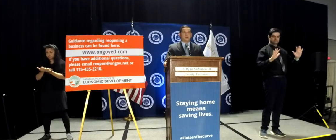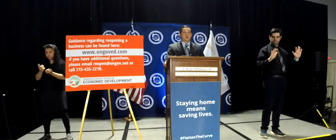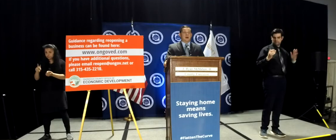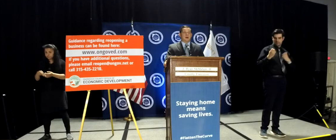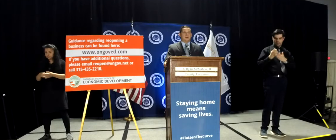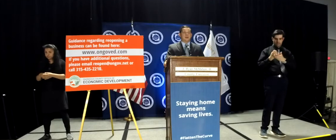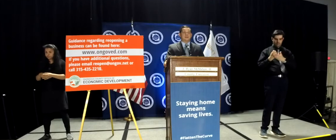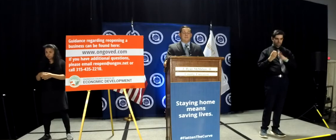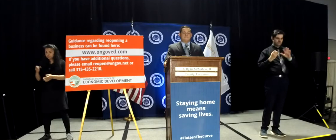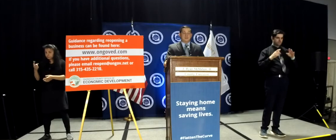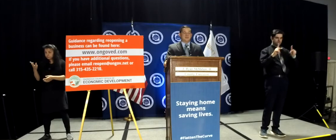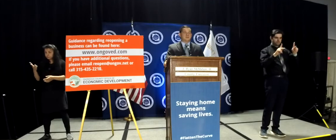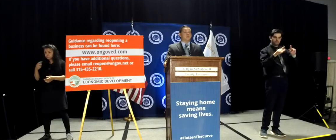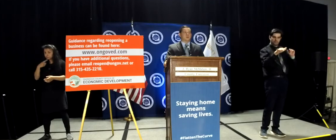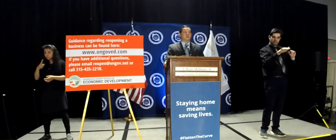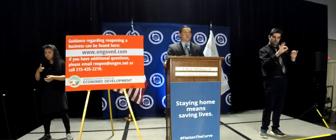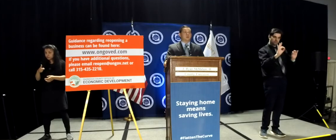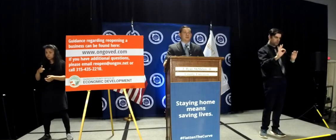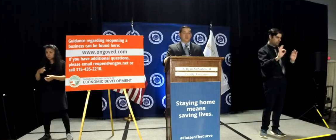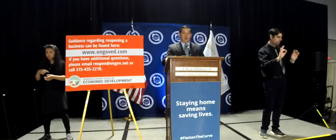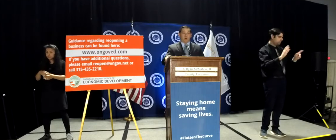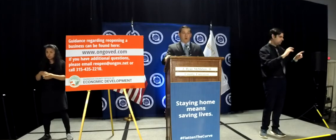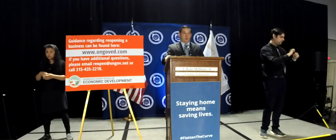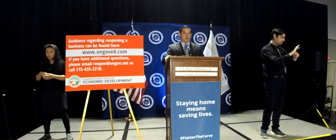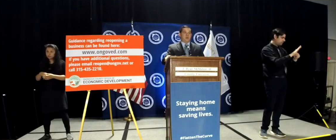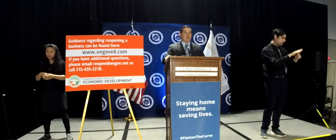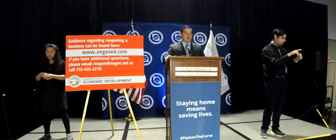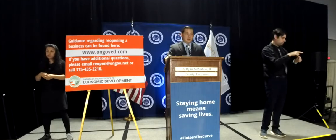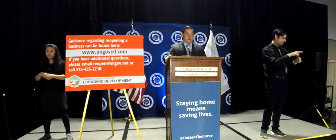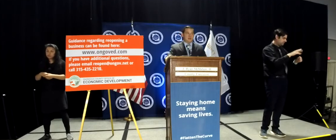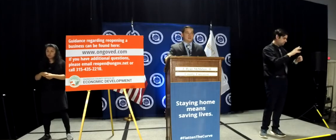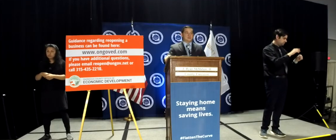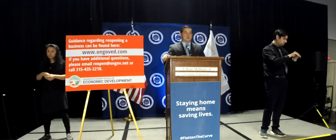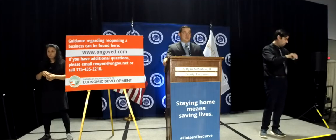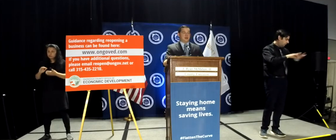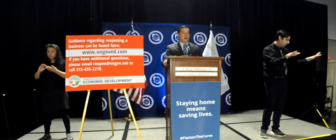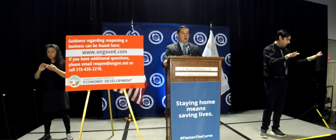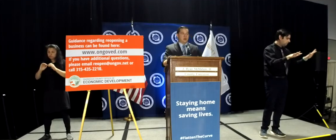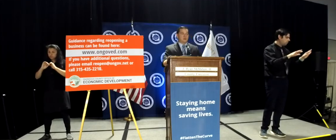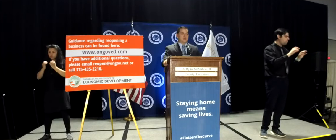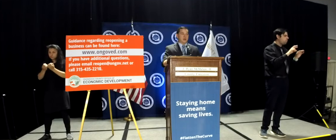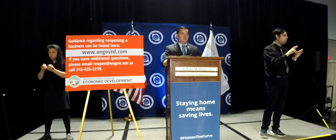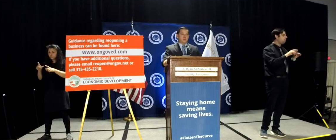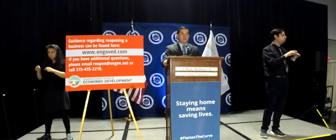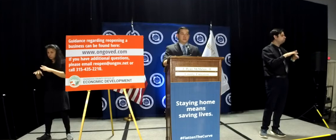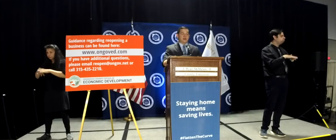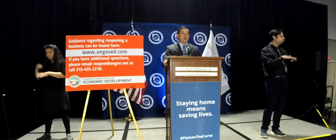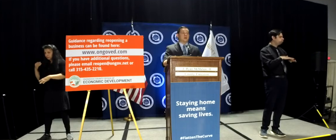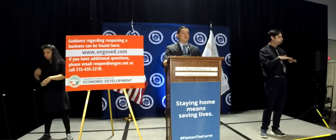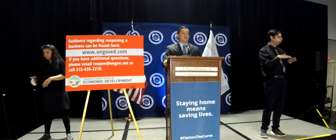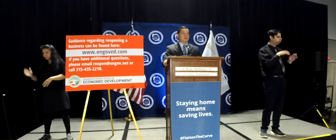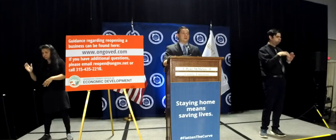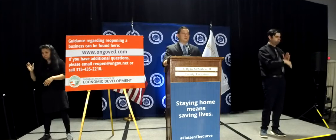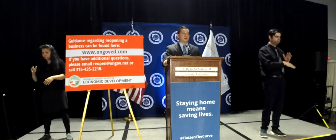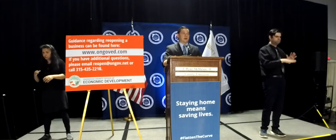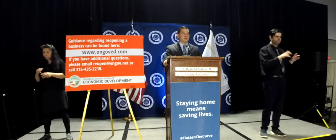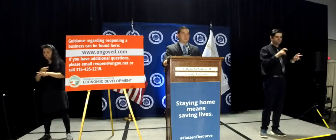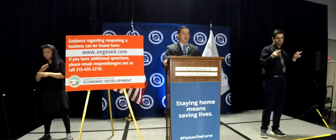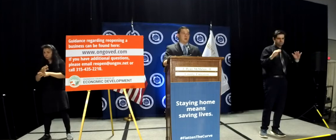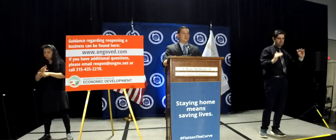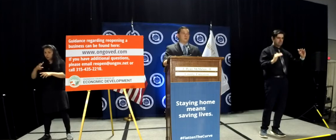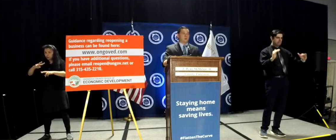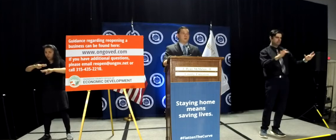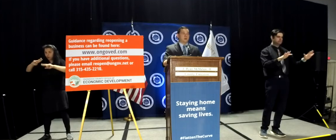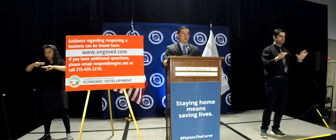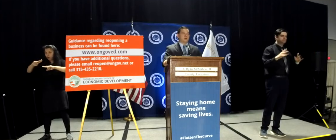go, it's a big deal for the community to go. It is. Getting a haircut. Everybody's going to get a haircut in the next 48 hours.